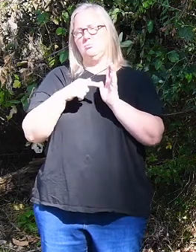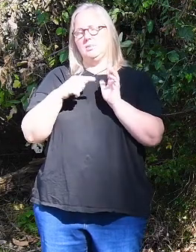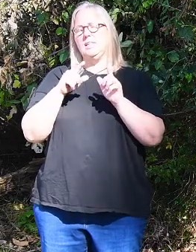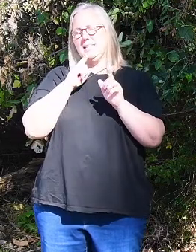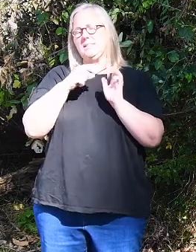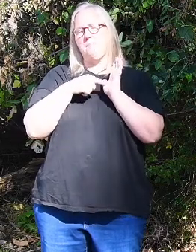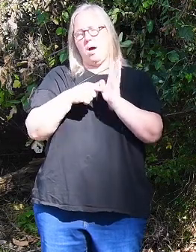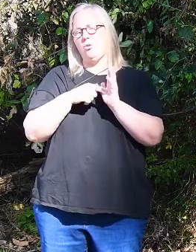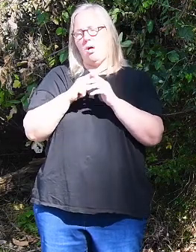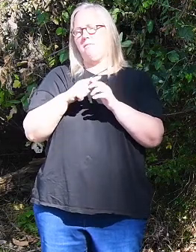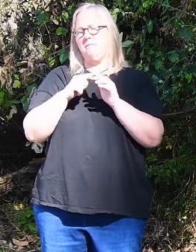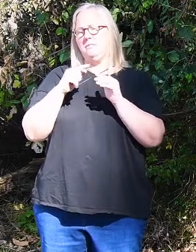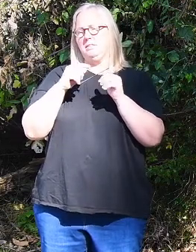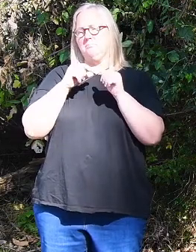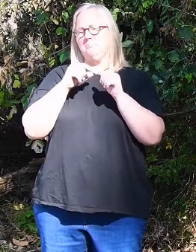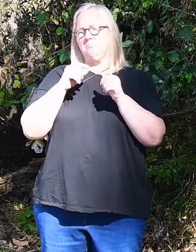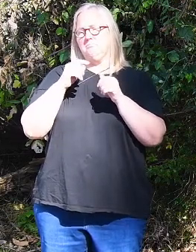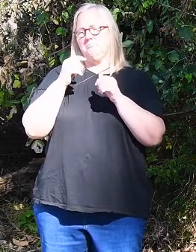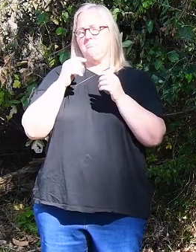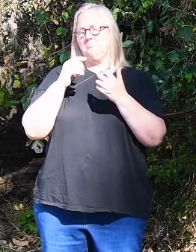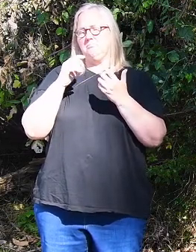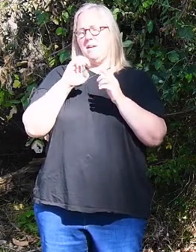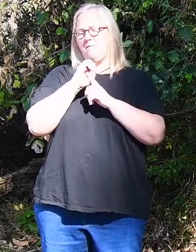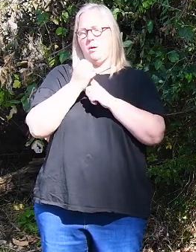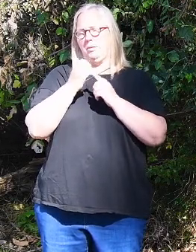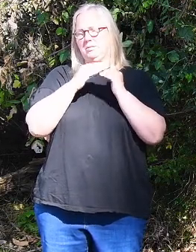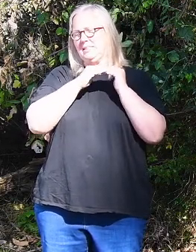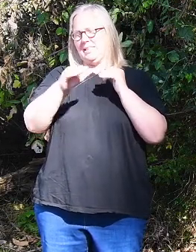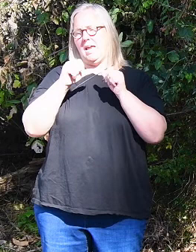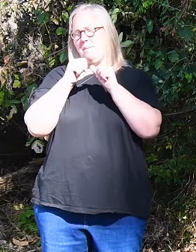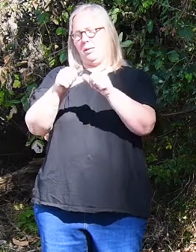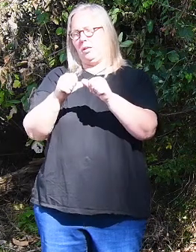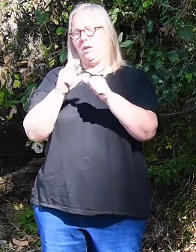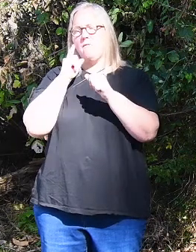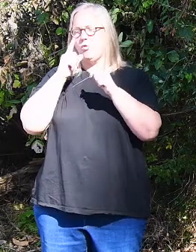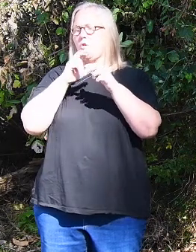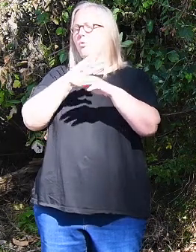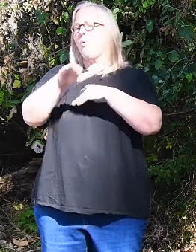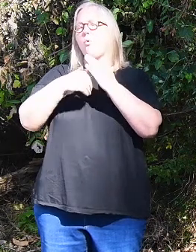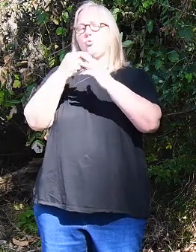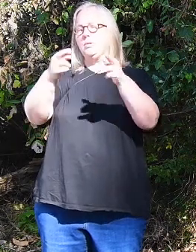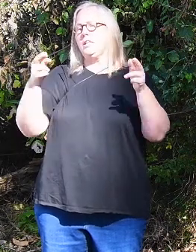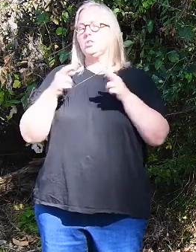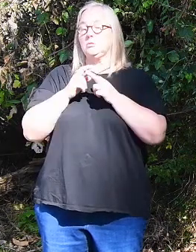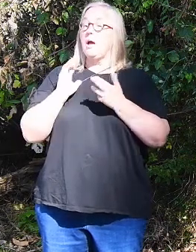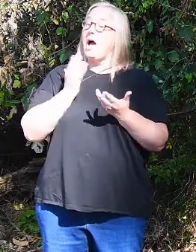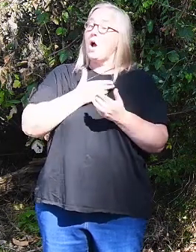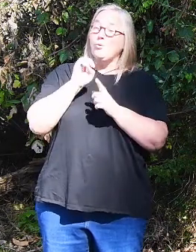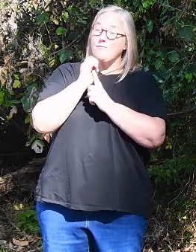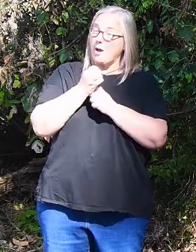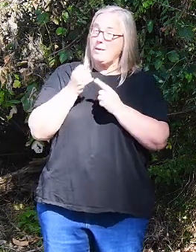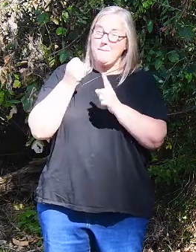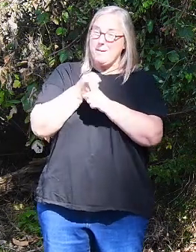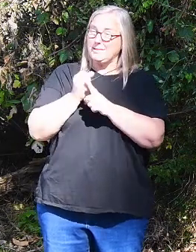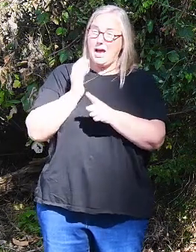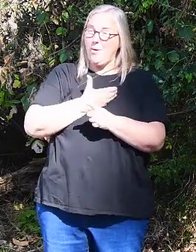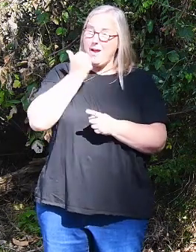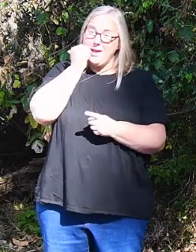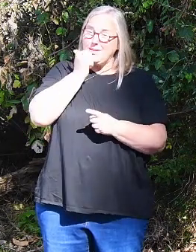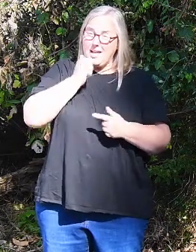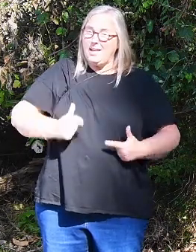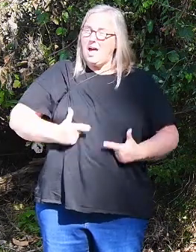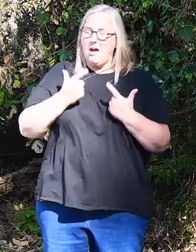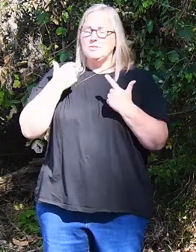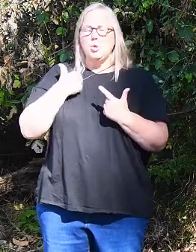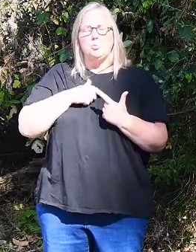sustainability throughout our entire region. Our environment impacts our daily lives, and we must do everything that we